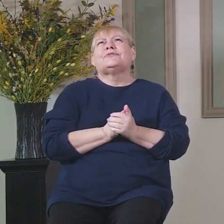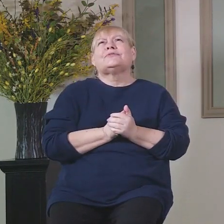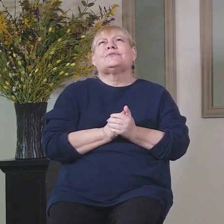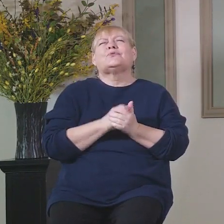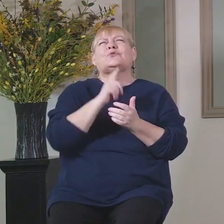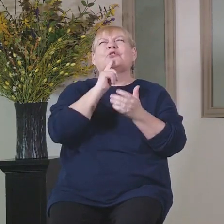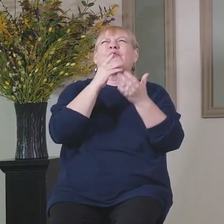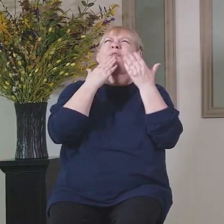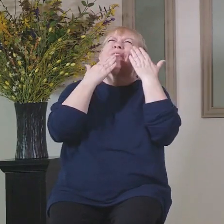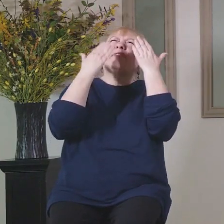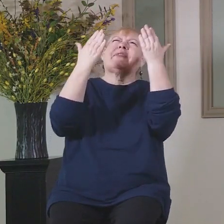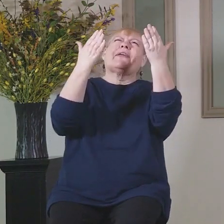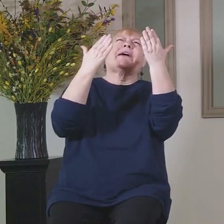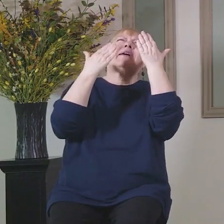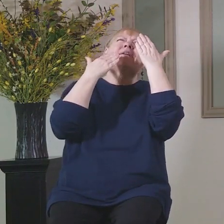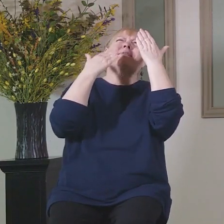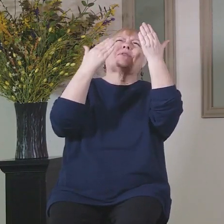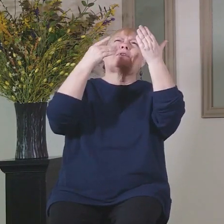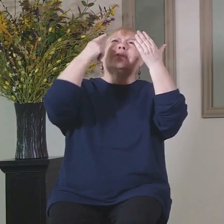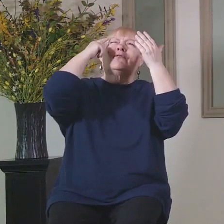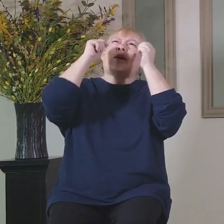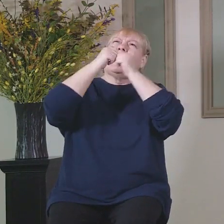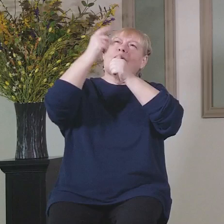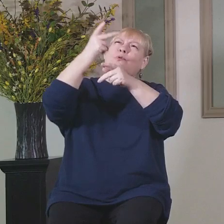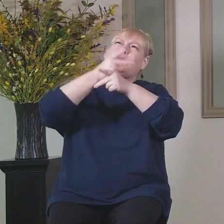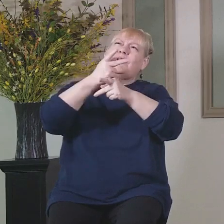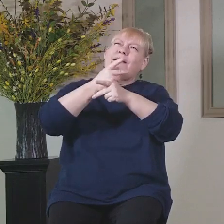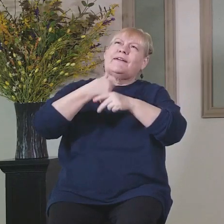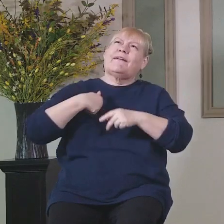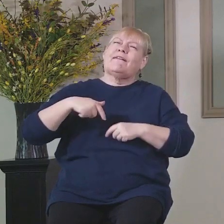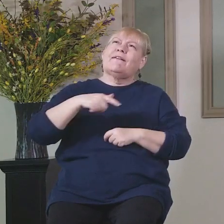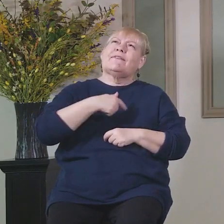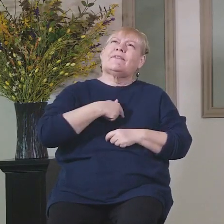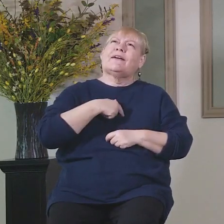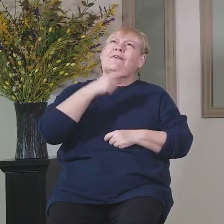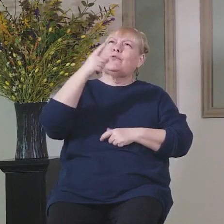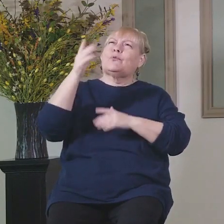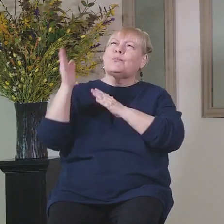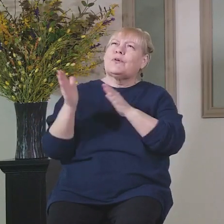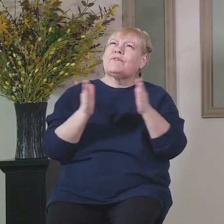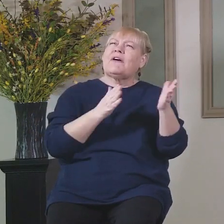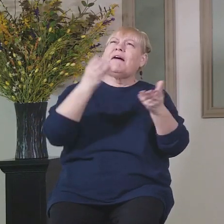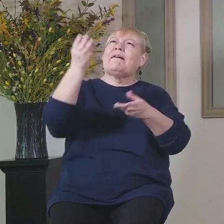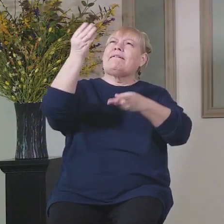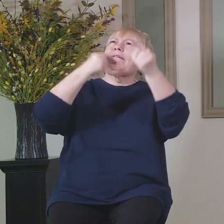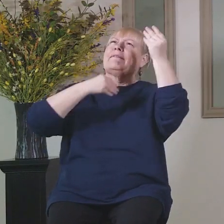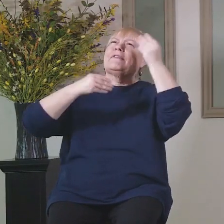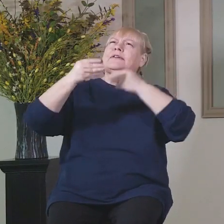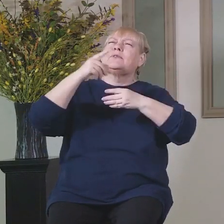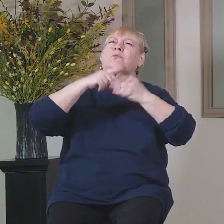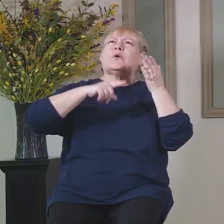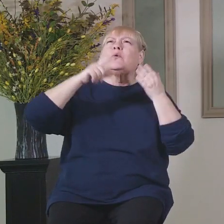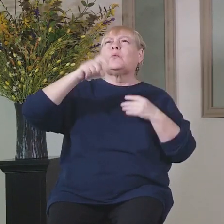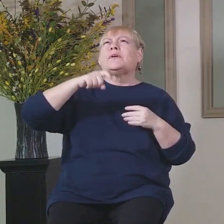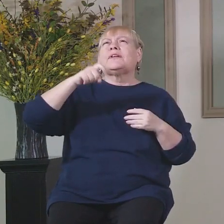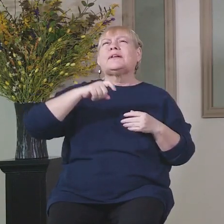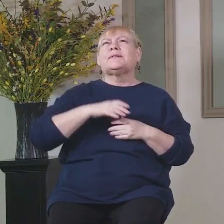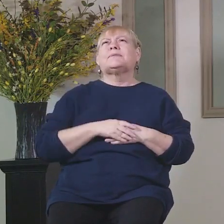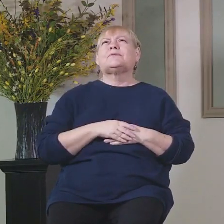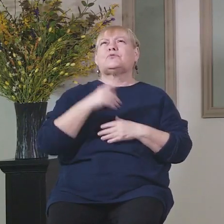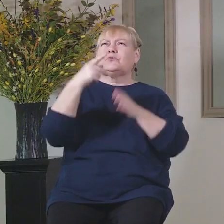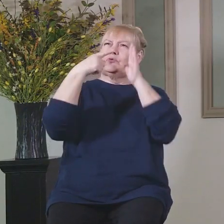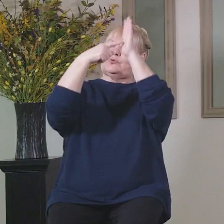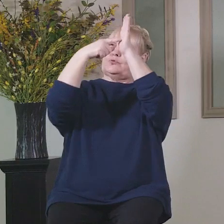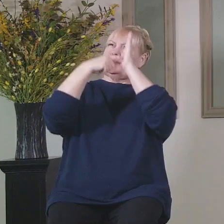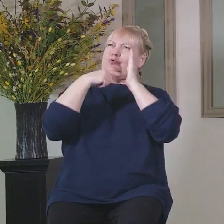We're so thankful for how you take care of us, Father, how you provide for us, how you show